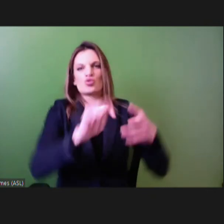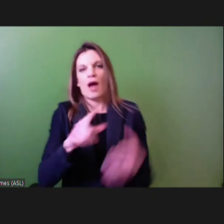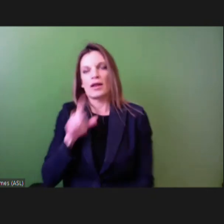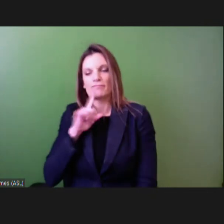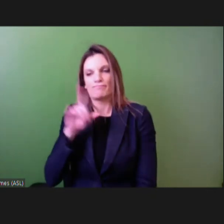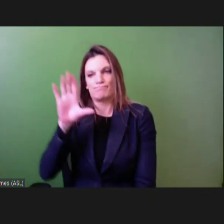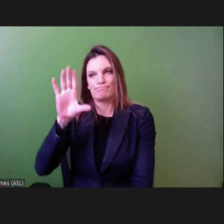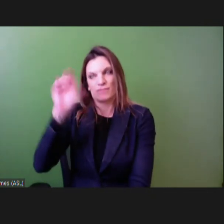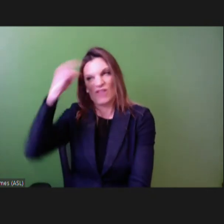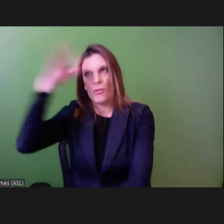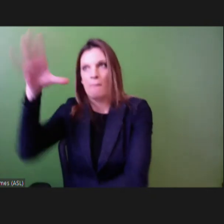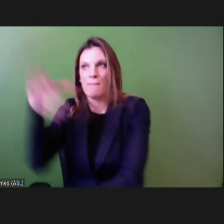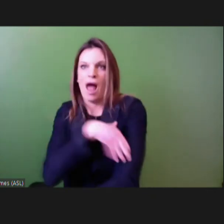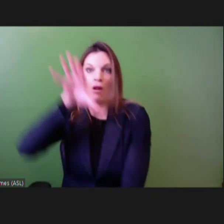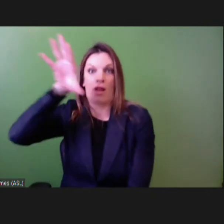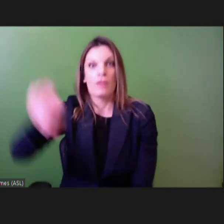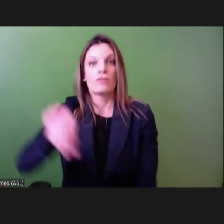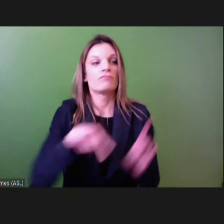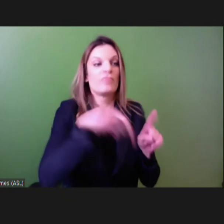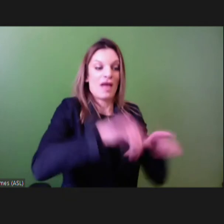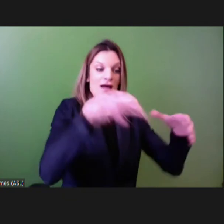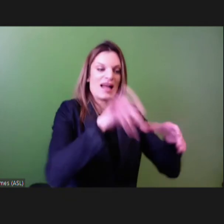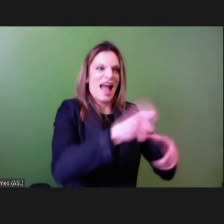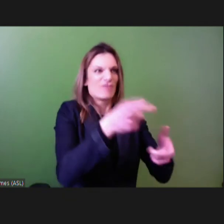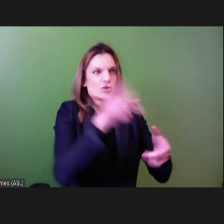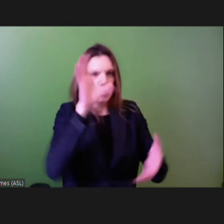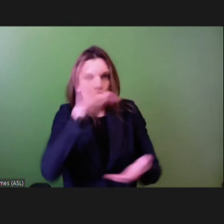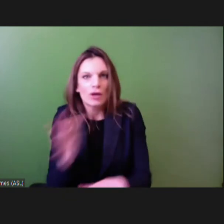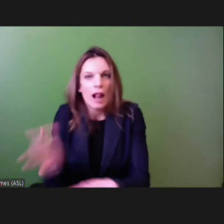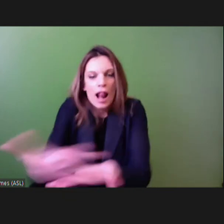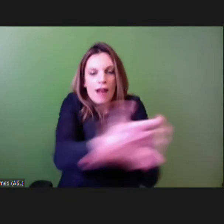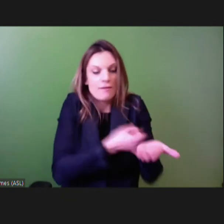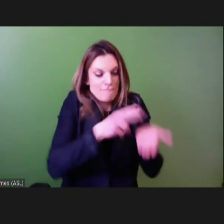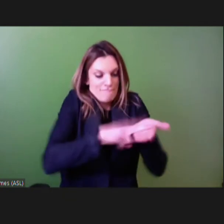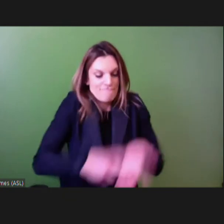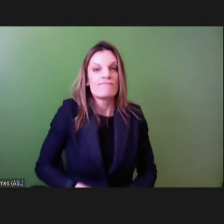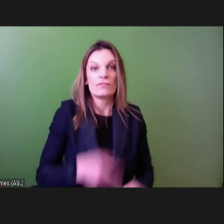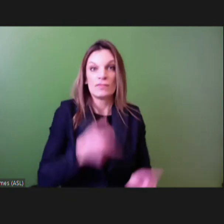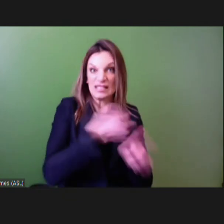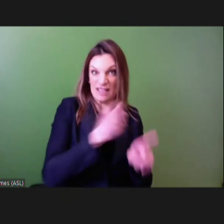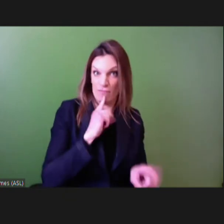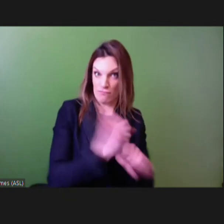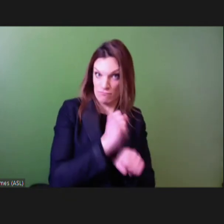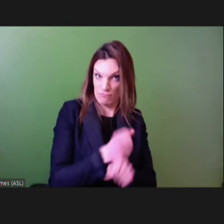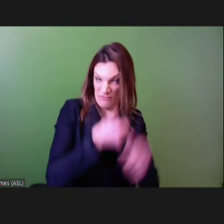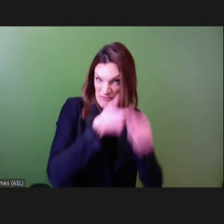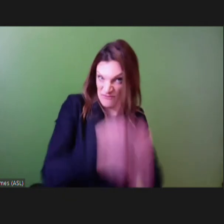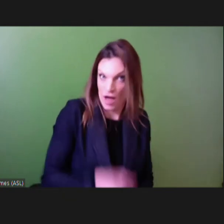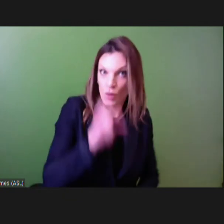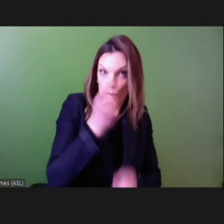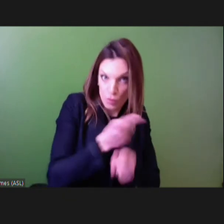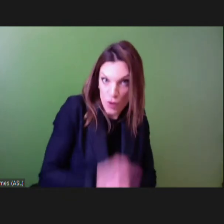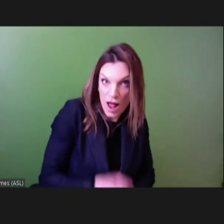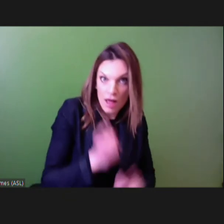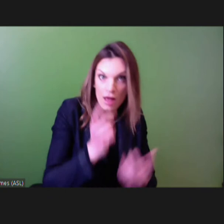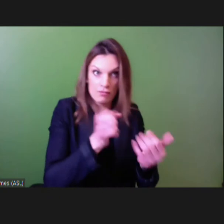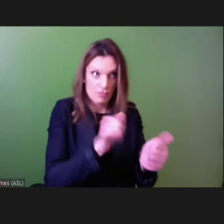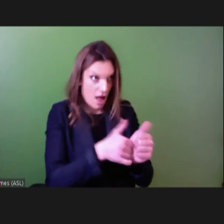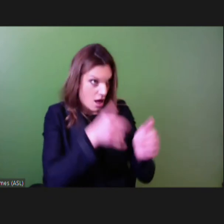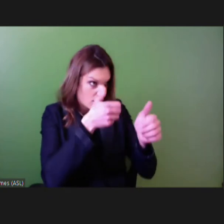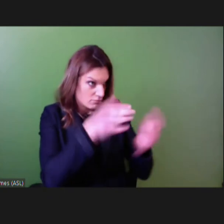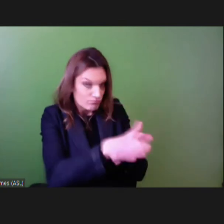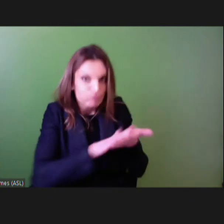determine that they were valid. The Secretary of State has just certified those signatures valid, and now they're going to proceed in the initiative process.